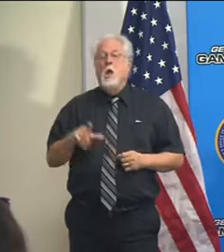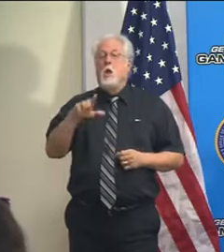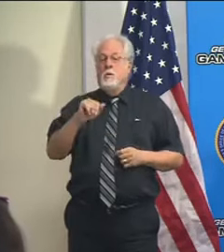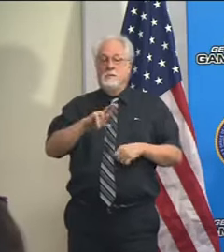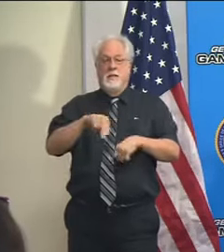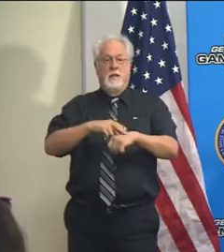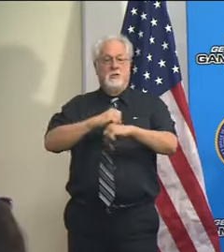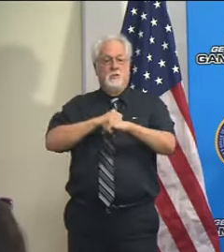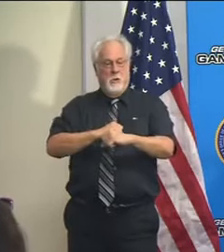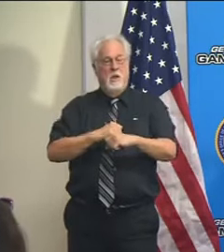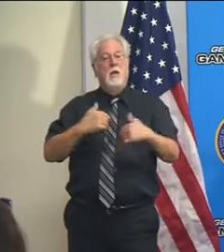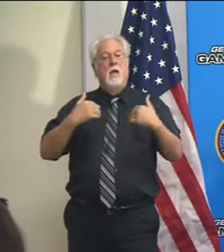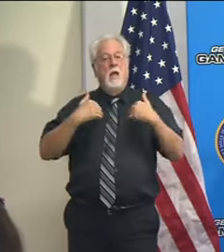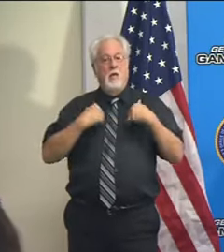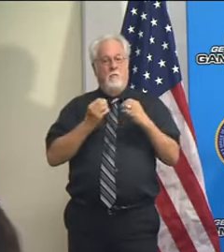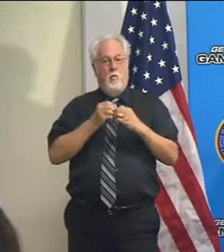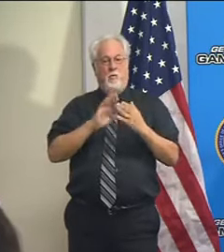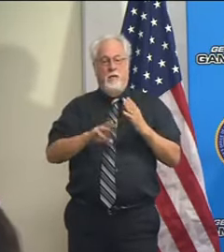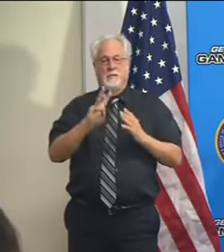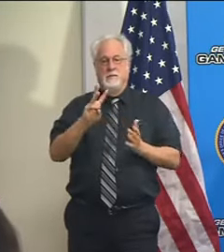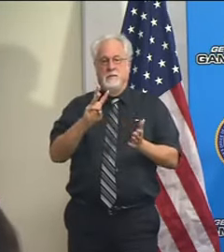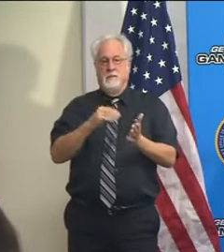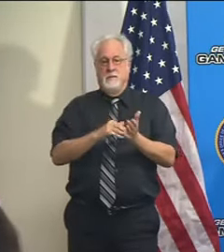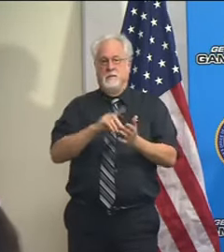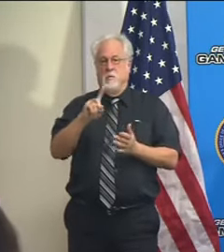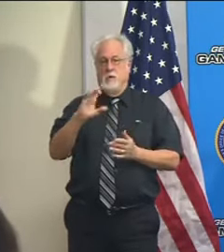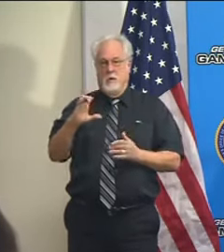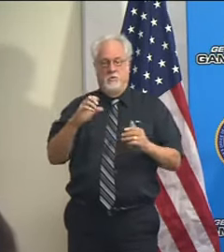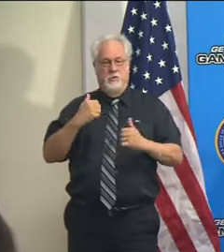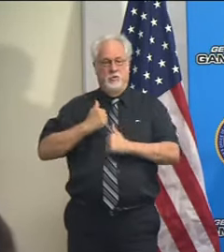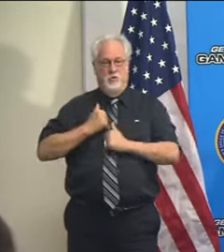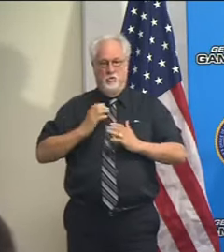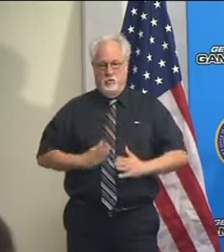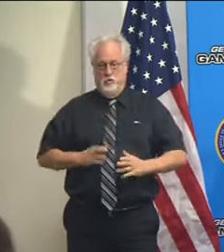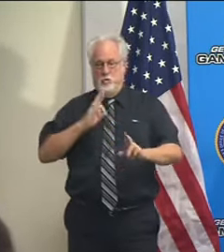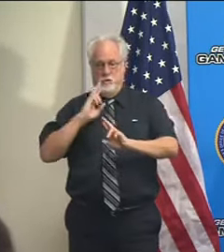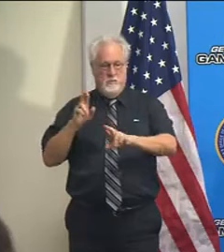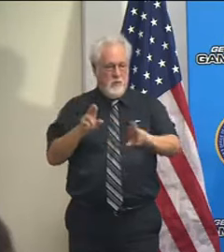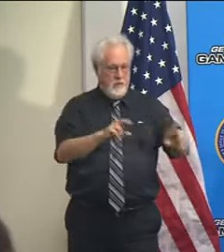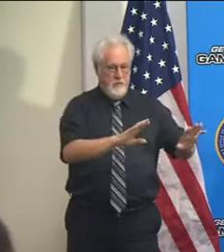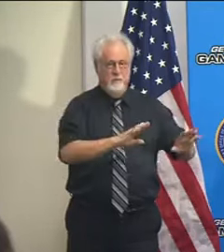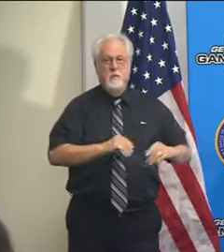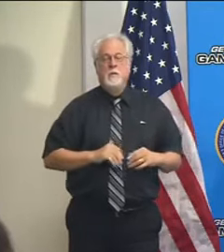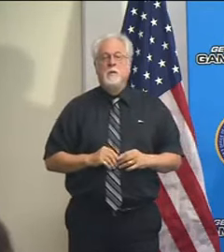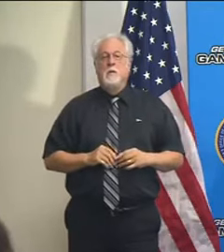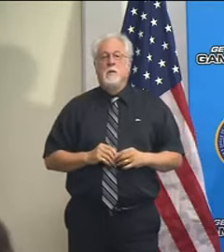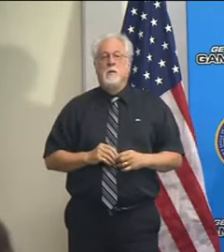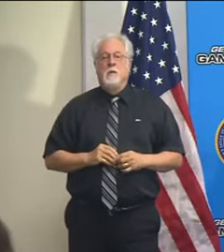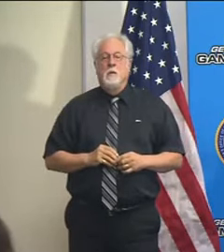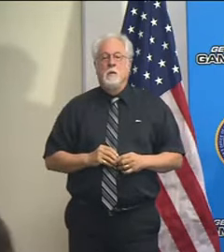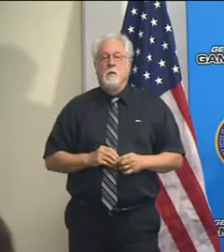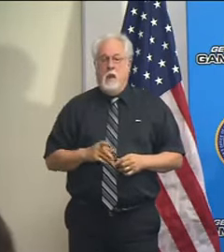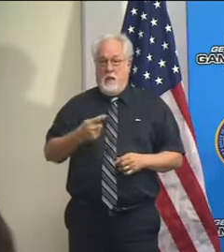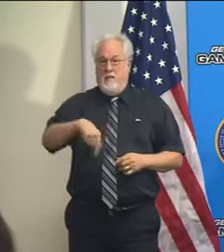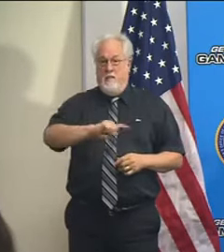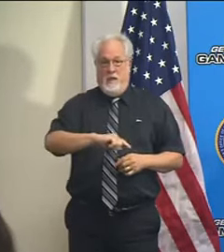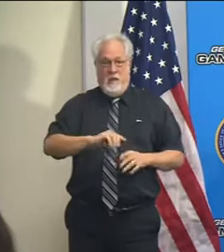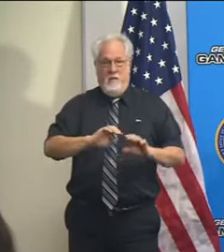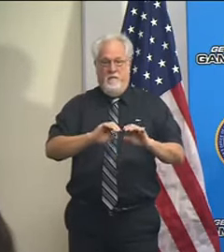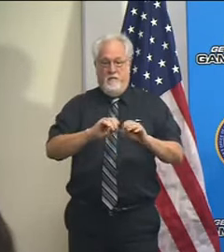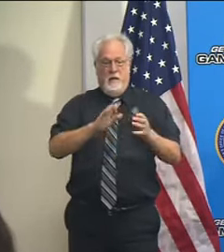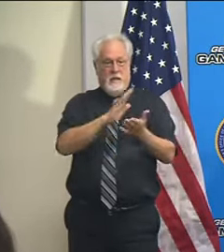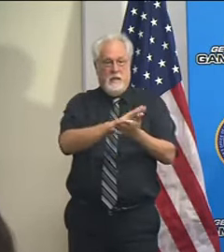Louisiana National Guard currently has more than 6,100 soldiers responding to the disaster. They have cleared